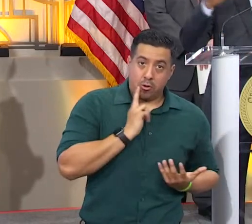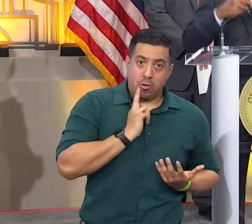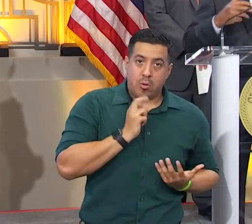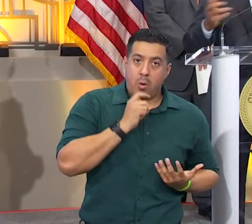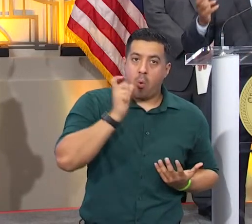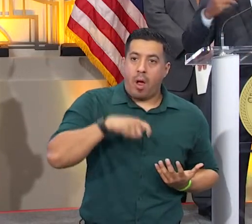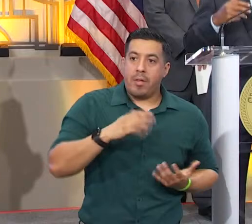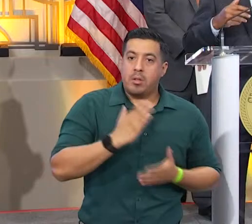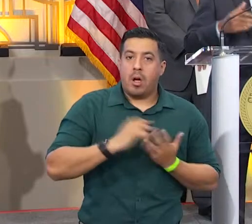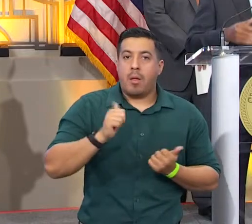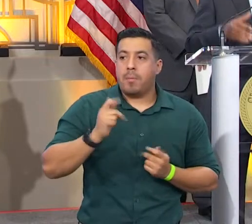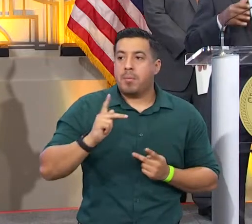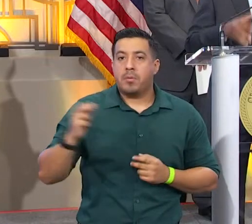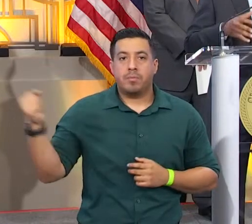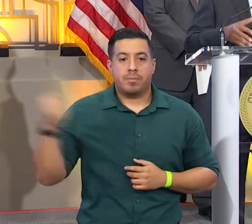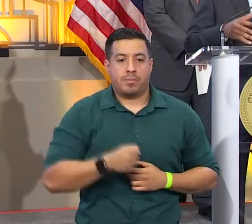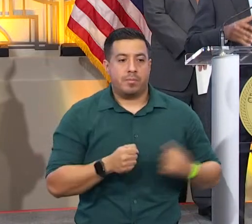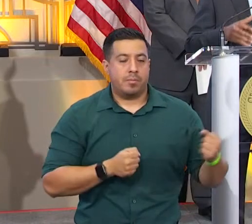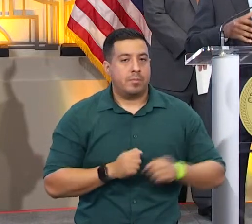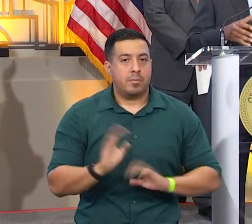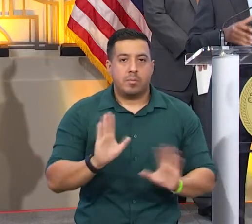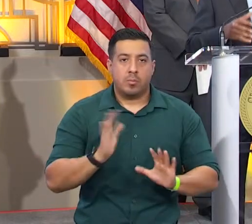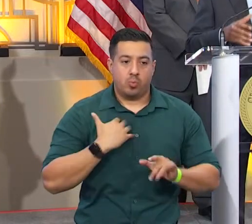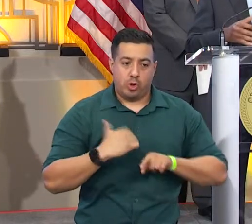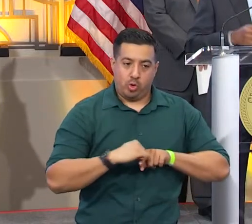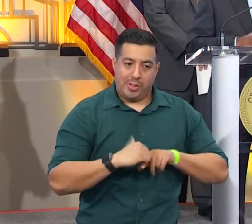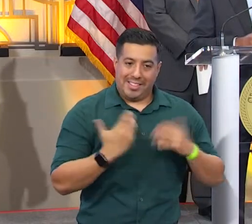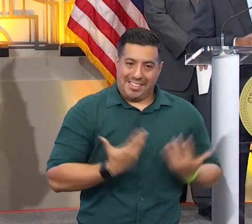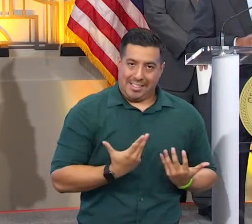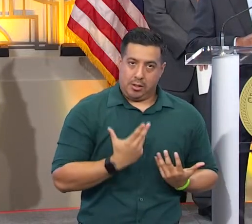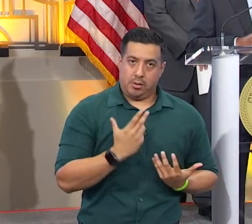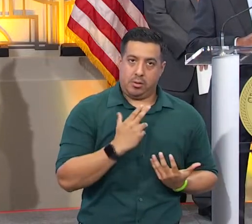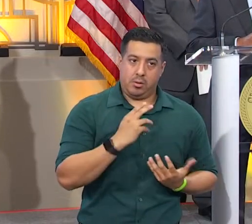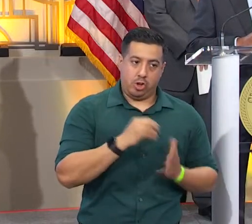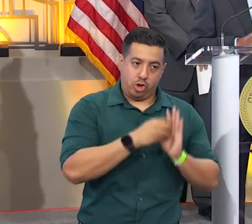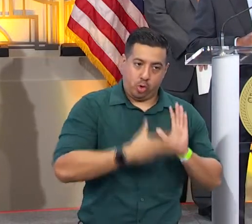have to import. We're training the students right here